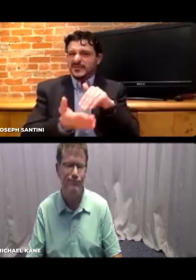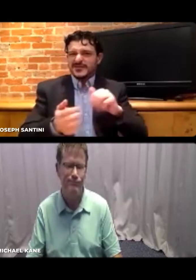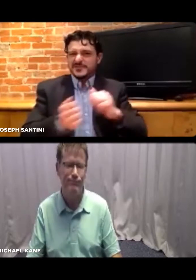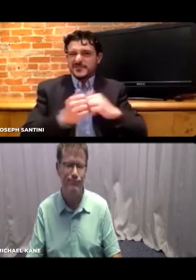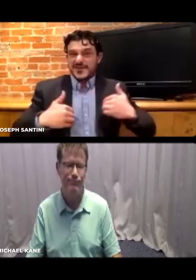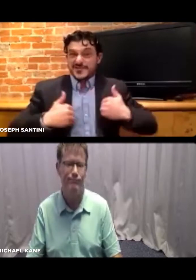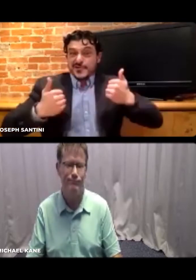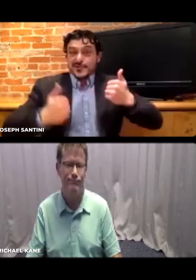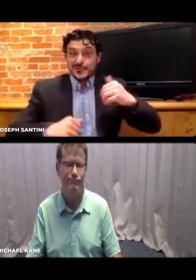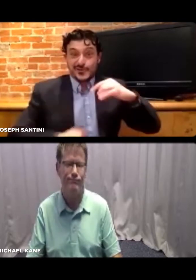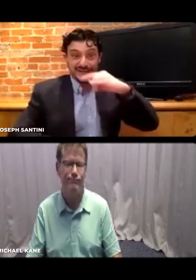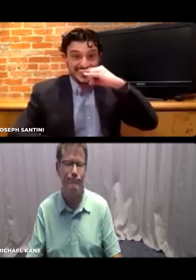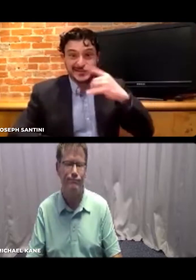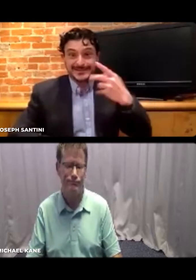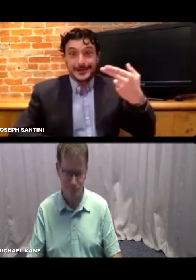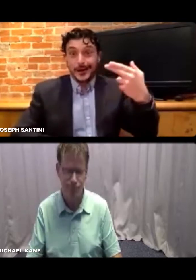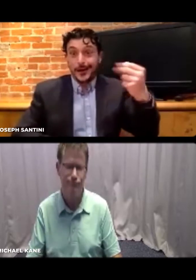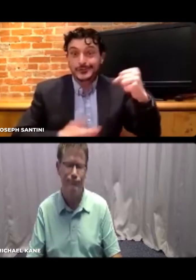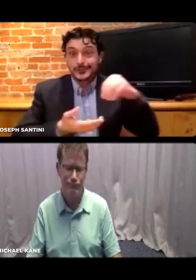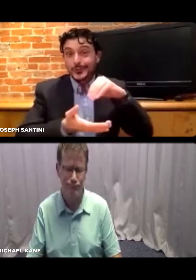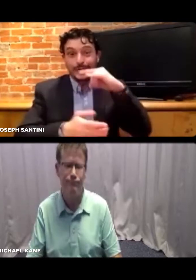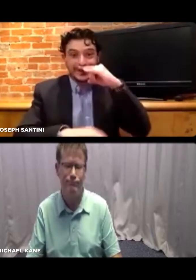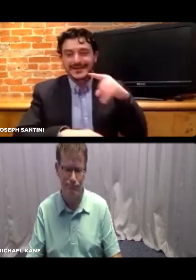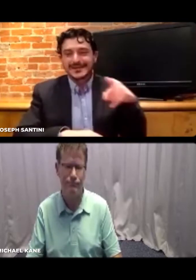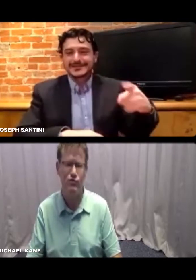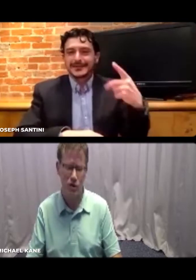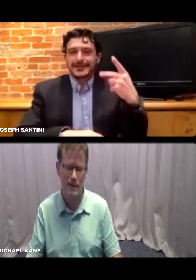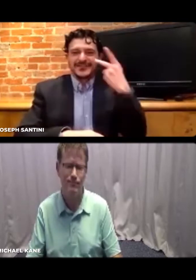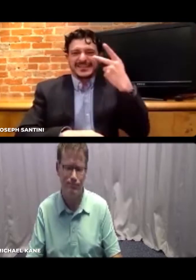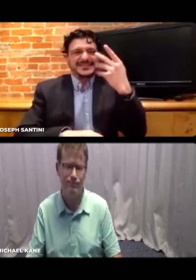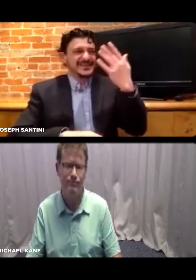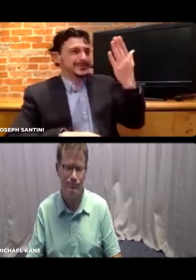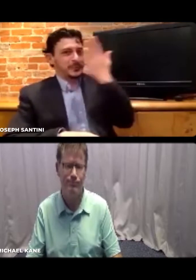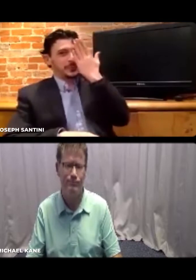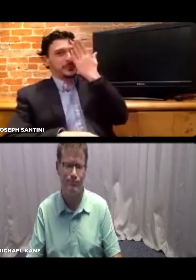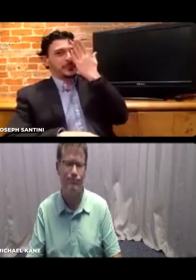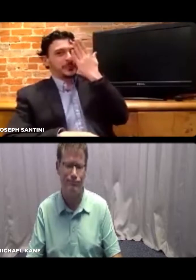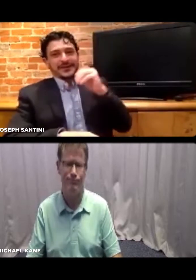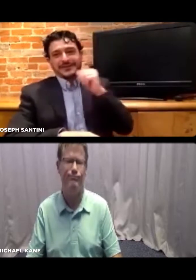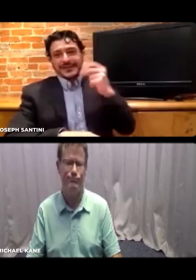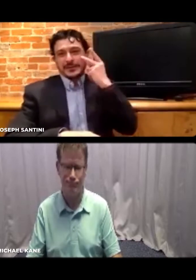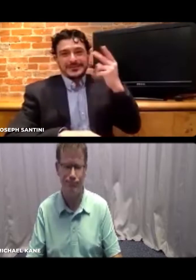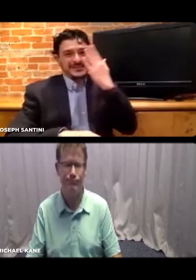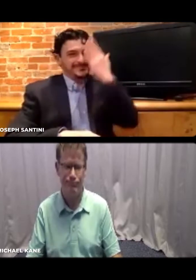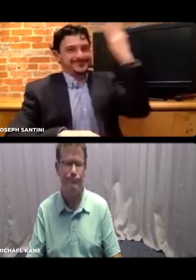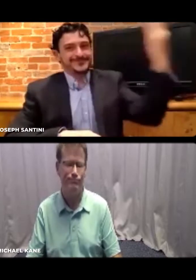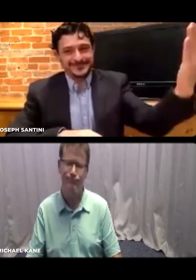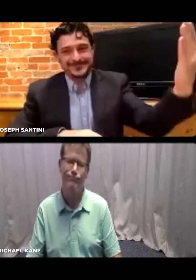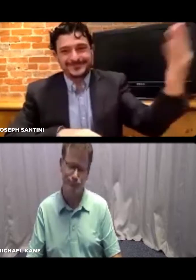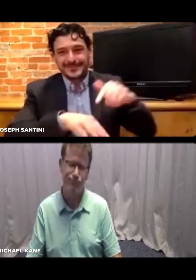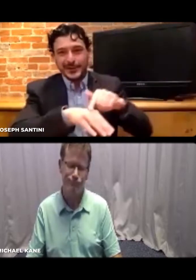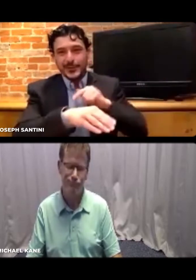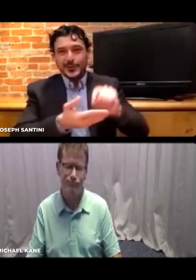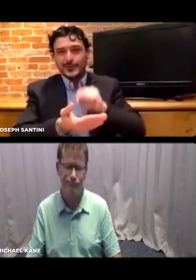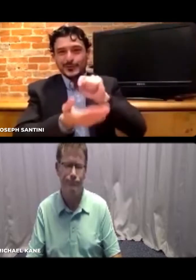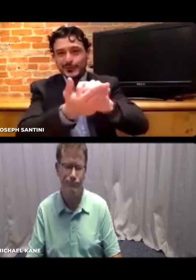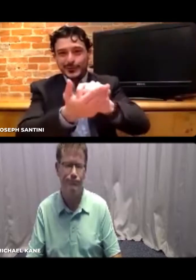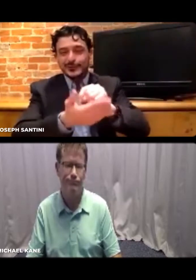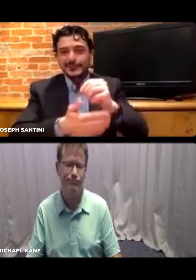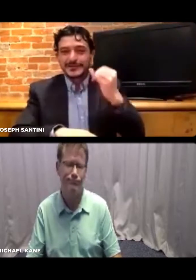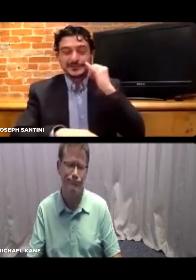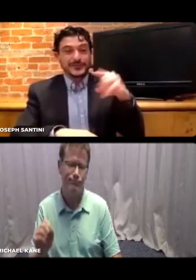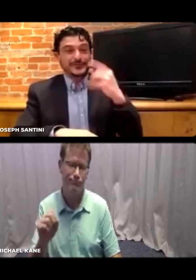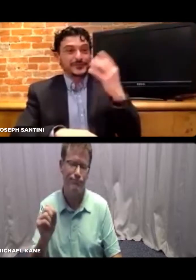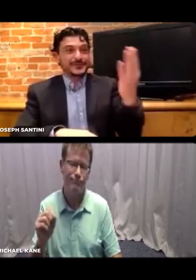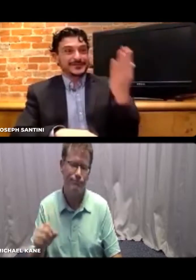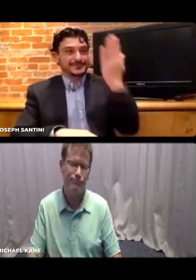And we're talking about high school age kids, even younger kids. They're looking at the now. They're not thinking about the long term at the end phase of their